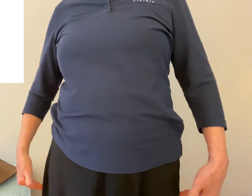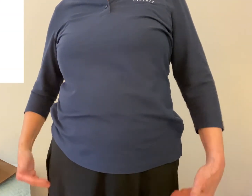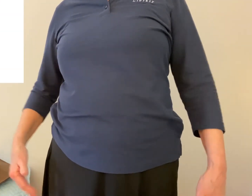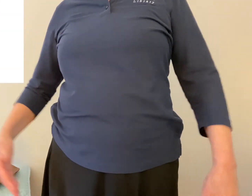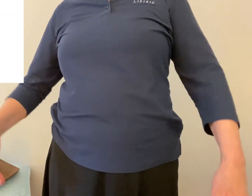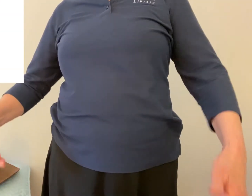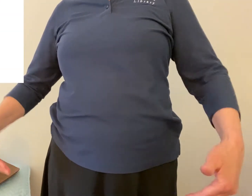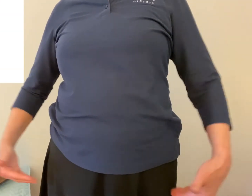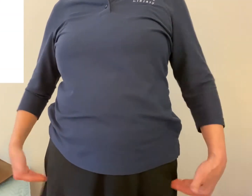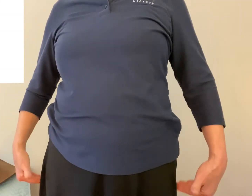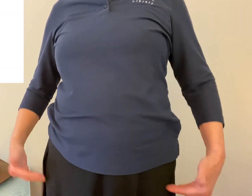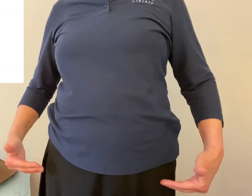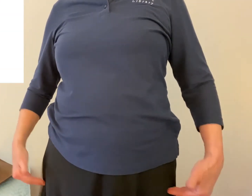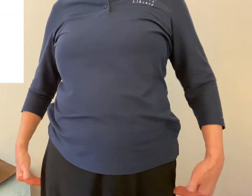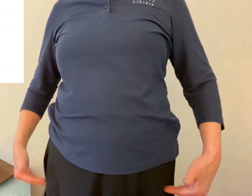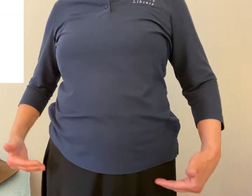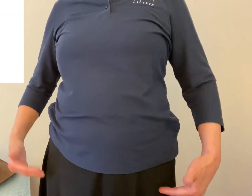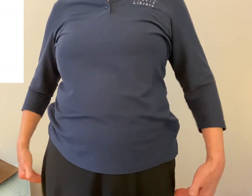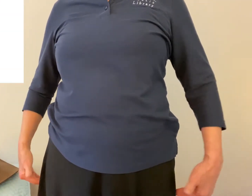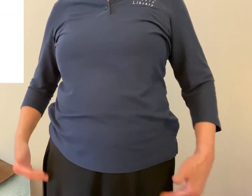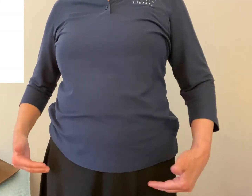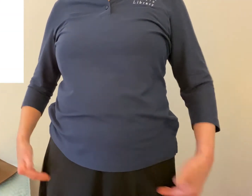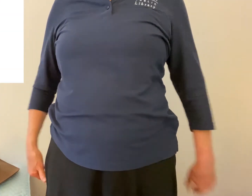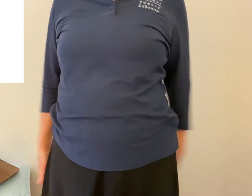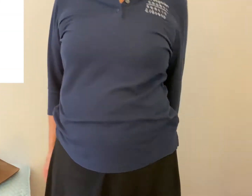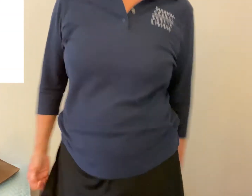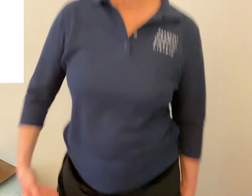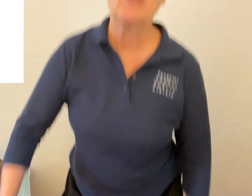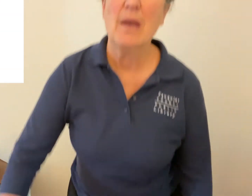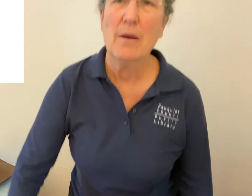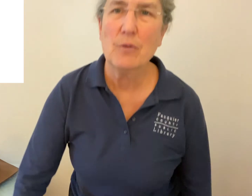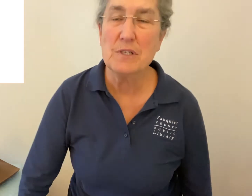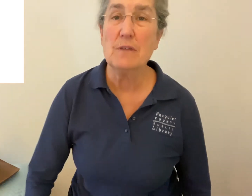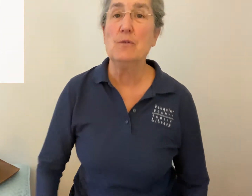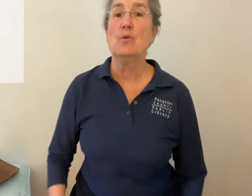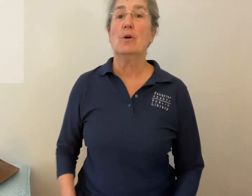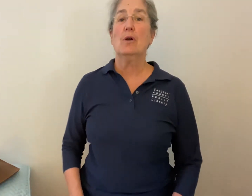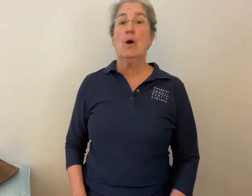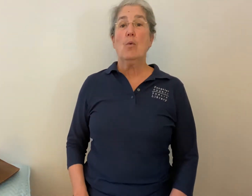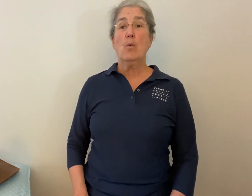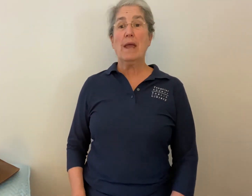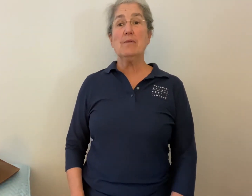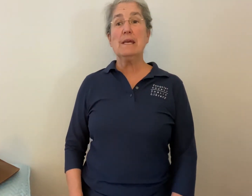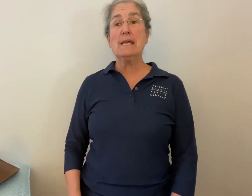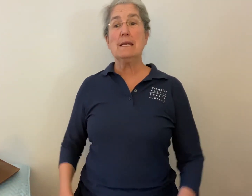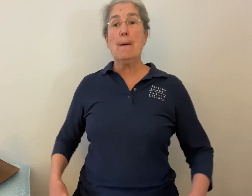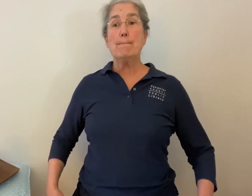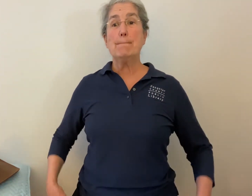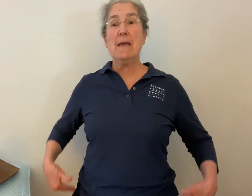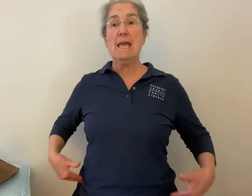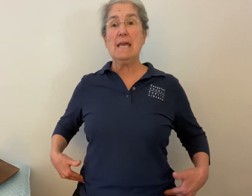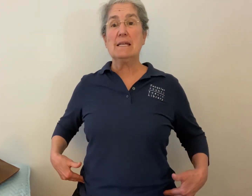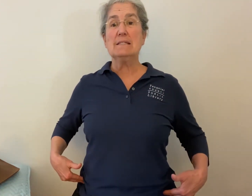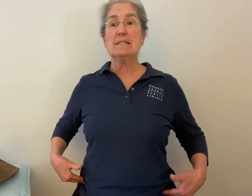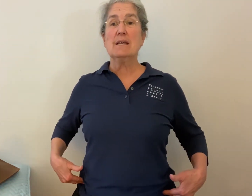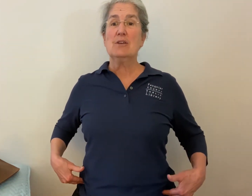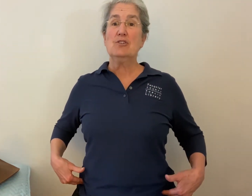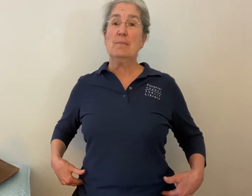here too. You're just going to sign shorts here. Of course, if you're wearing pants, you may